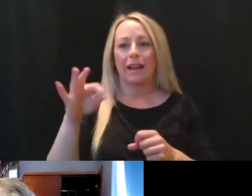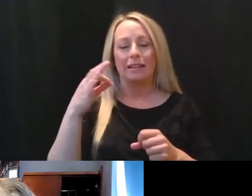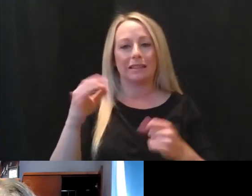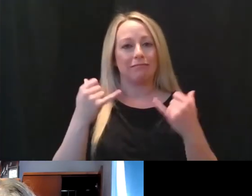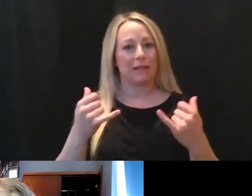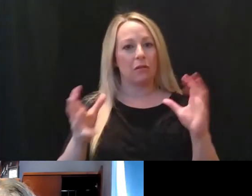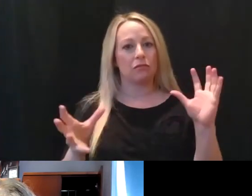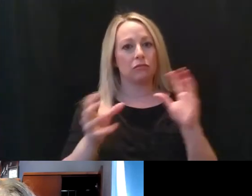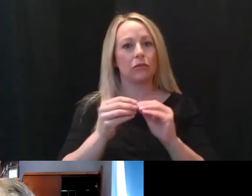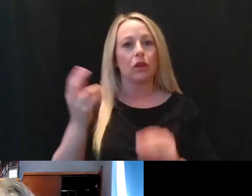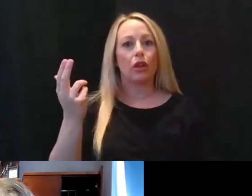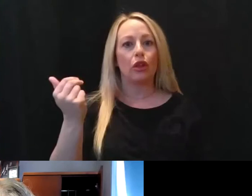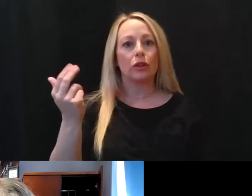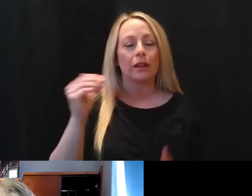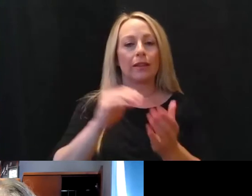to